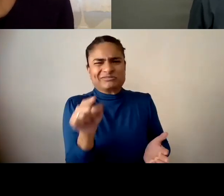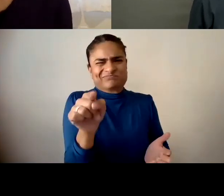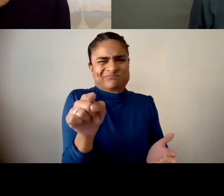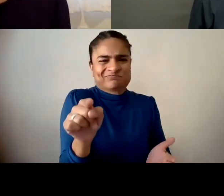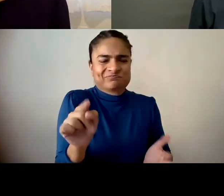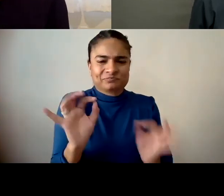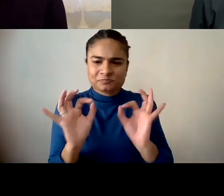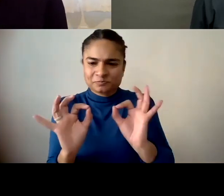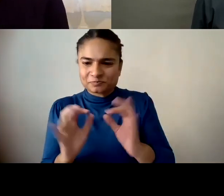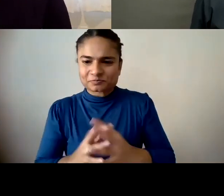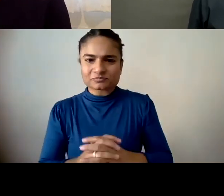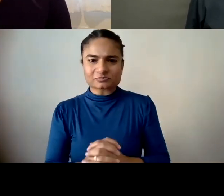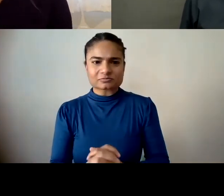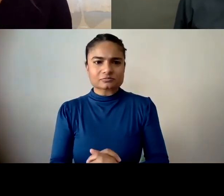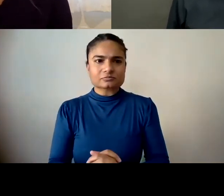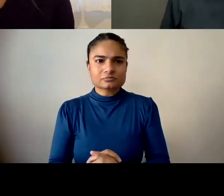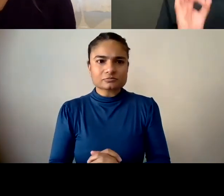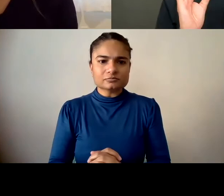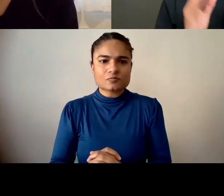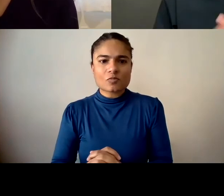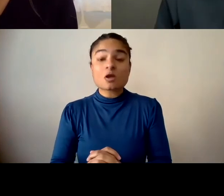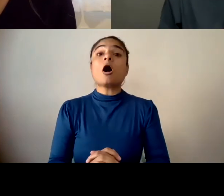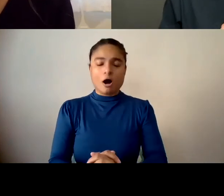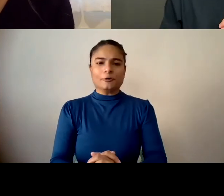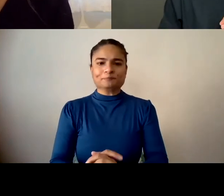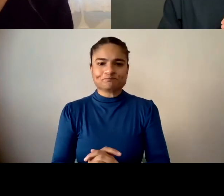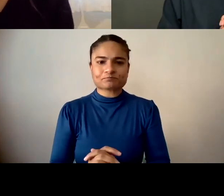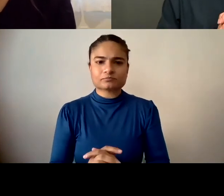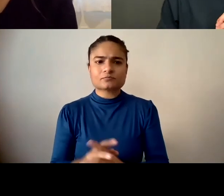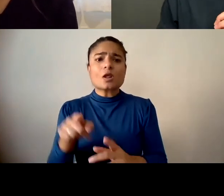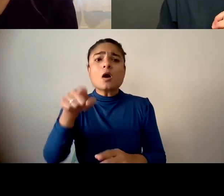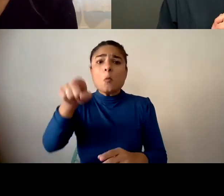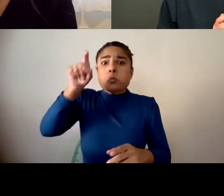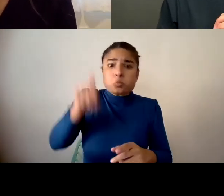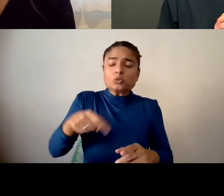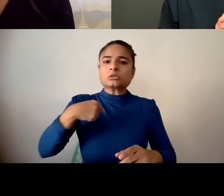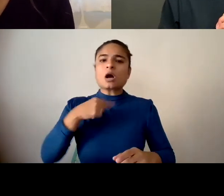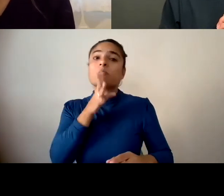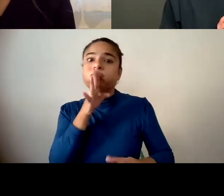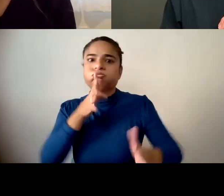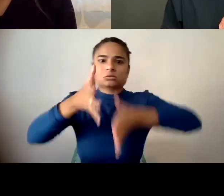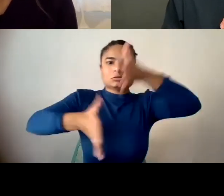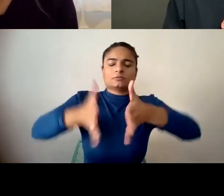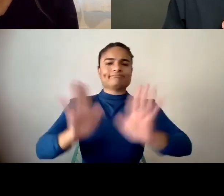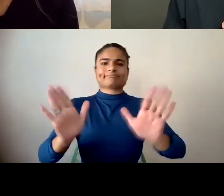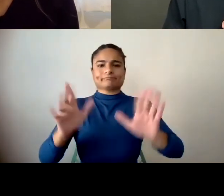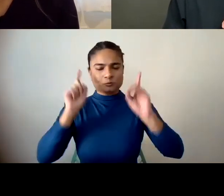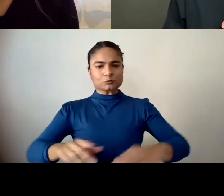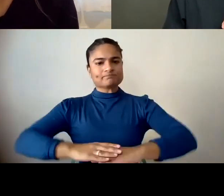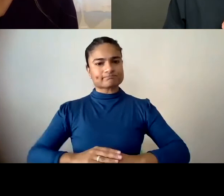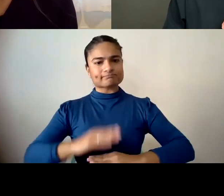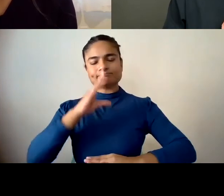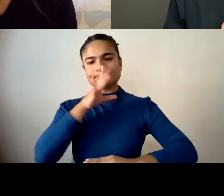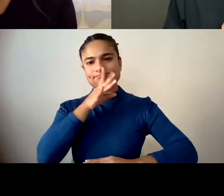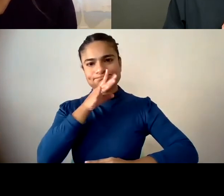So, Thank and you. the interpreters reminded me that I don't need to sign and speak at the same time because the interpreters are here. So thank you for that.